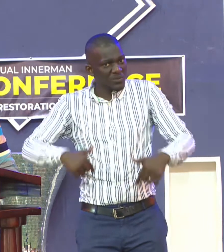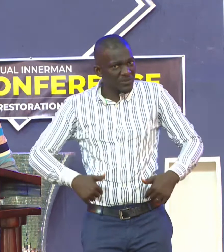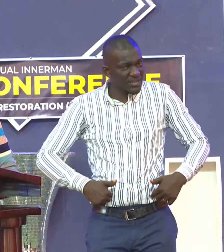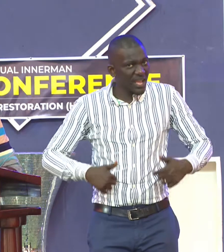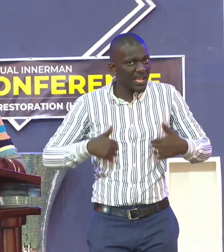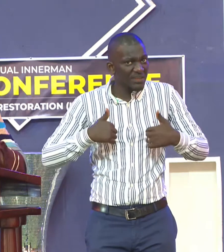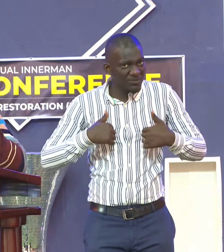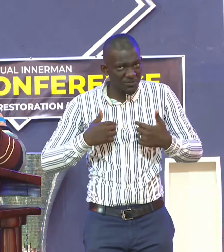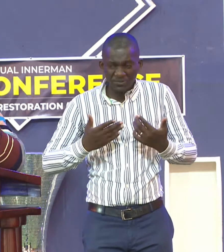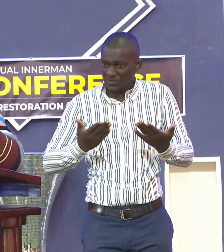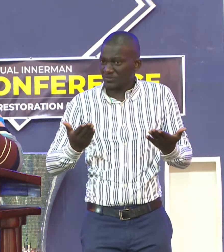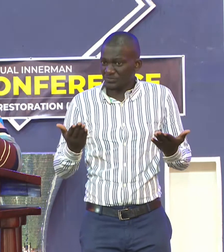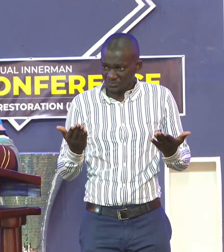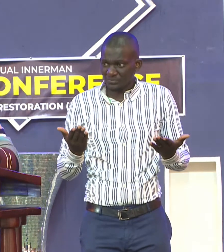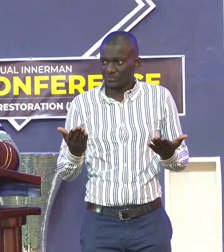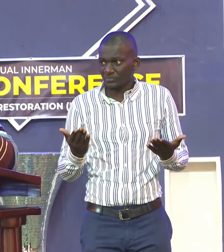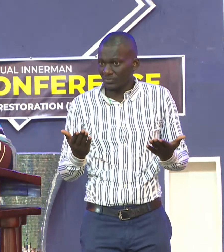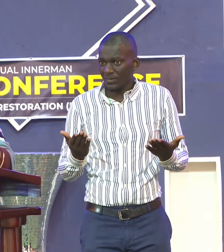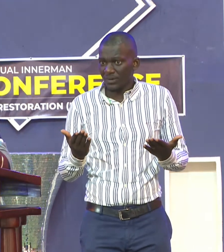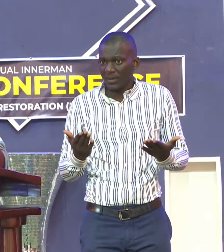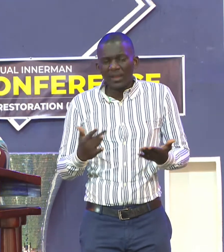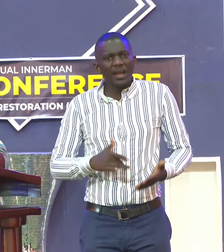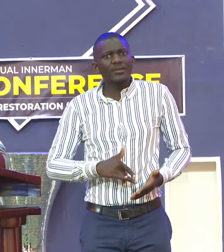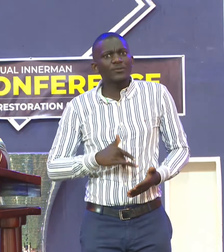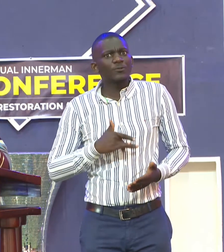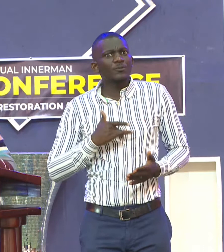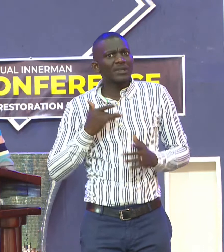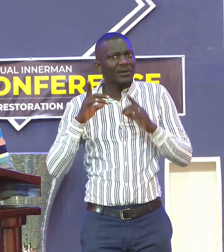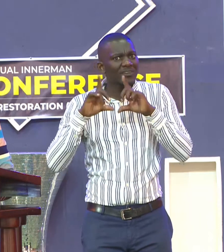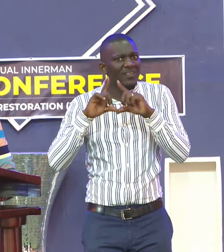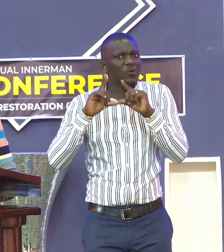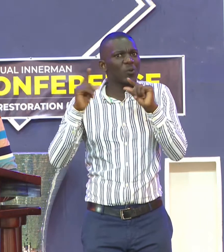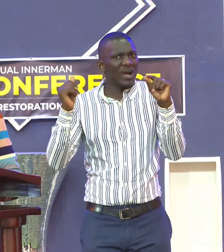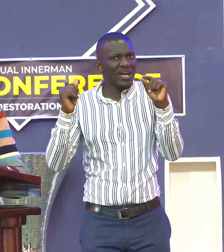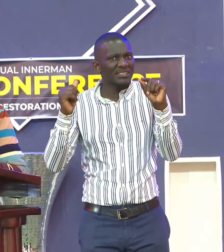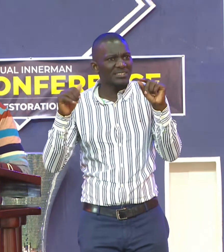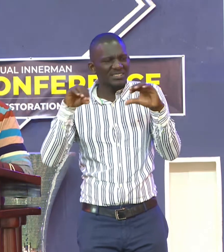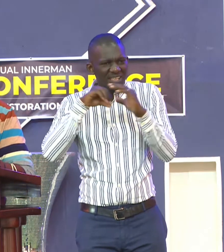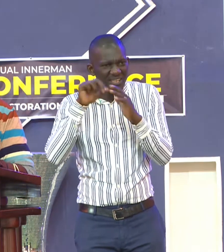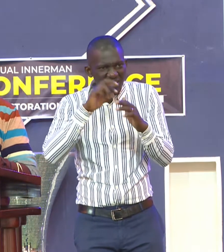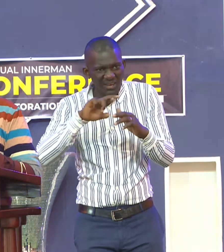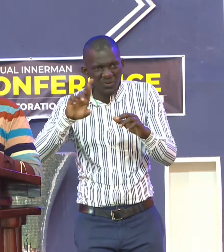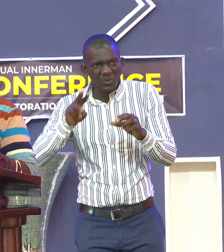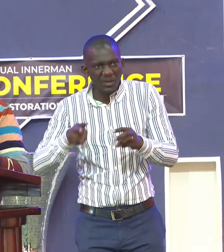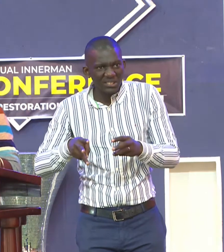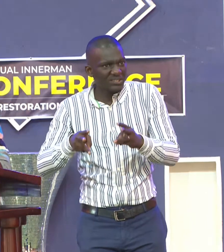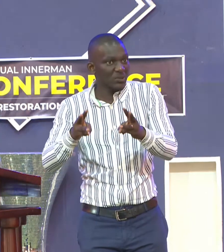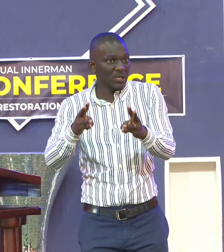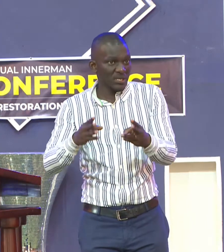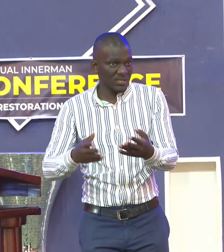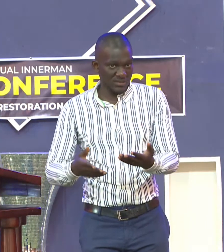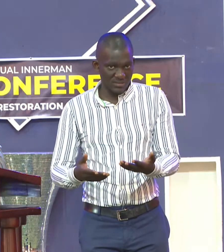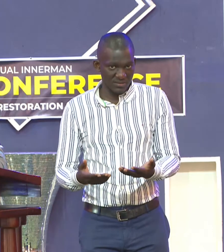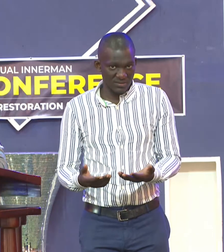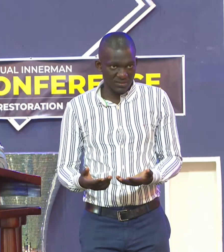And in each and every season of life where you will be, and you nurture the word the way you